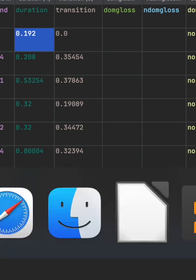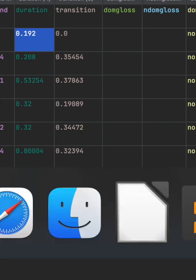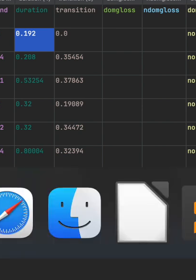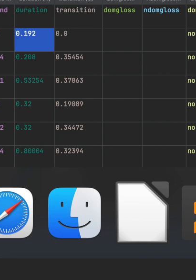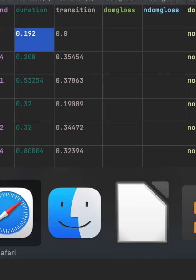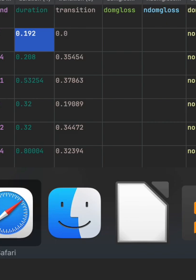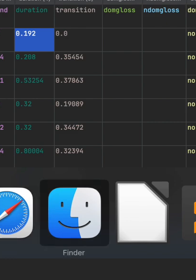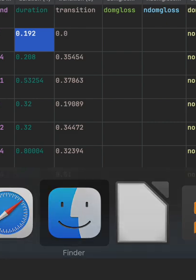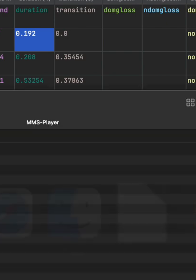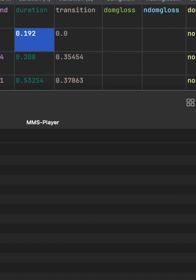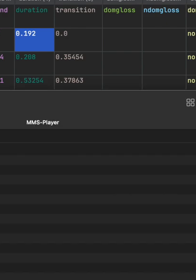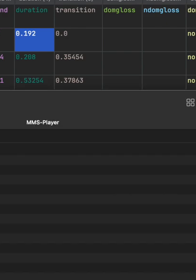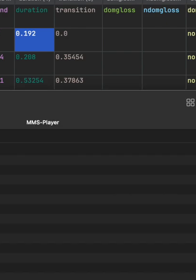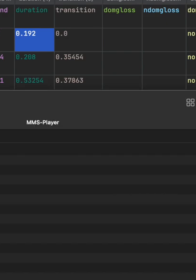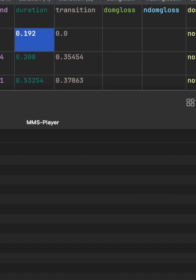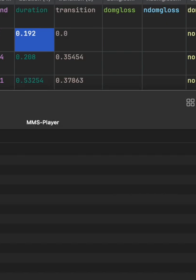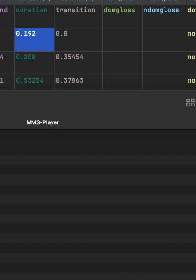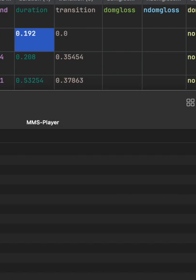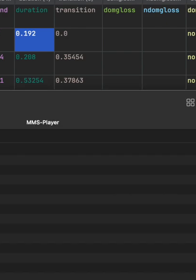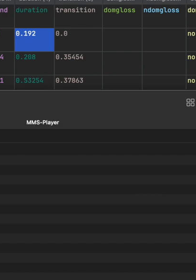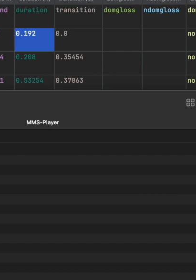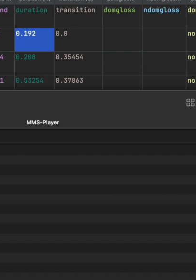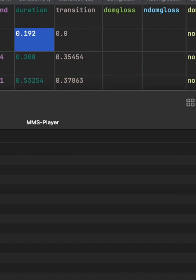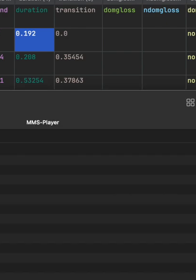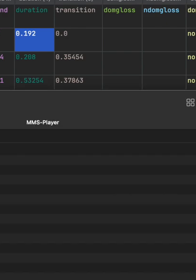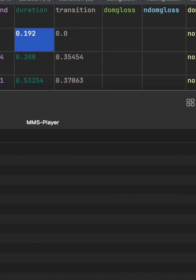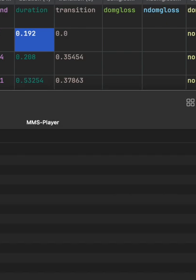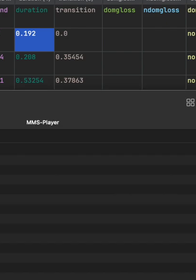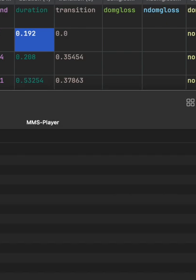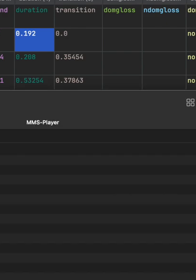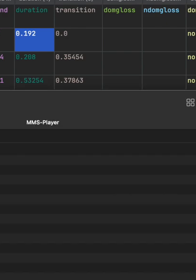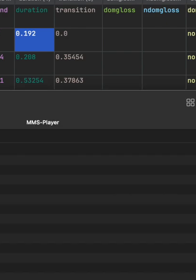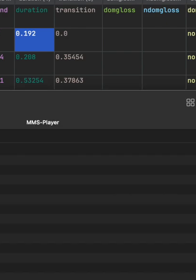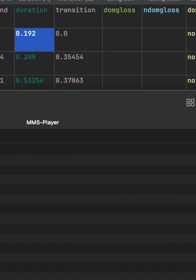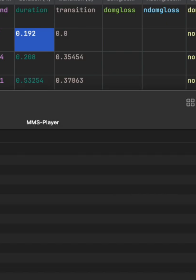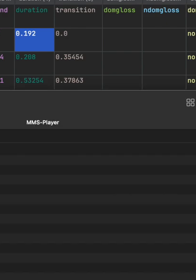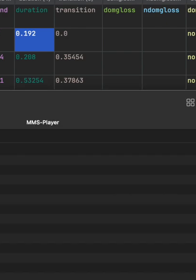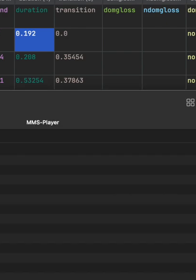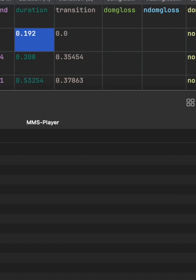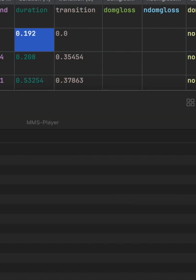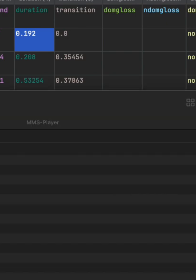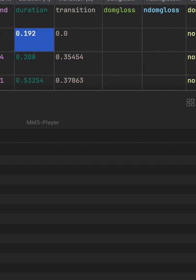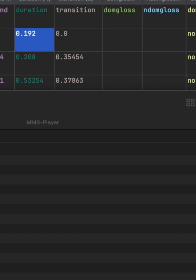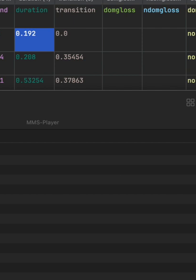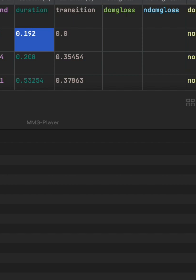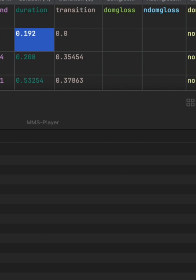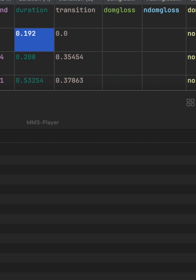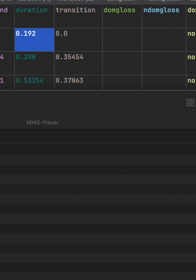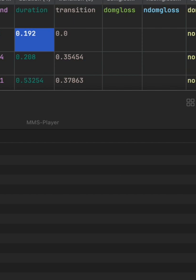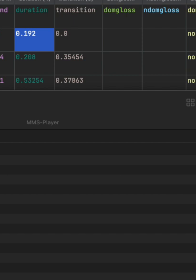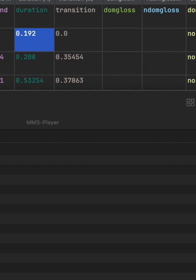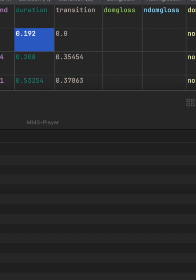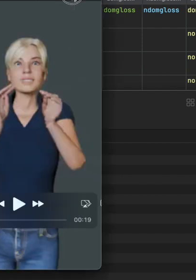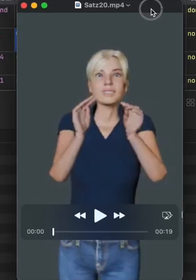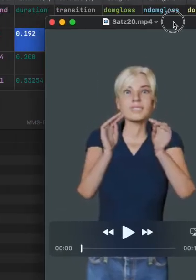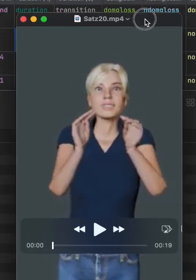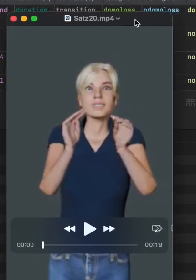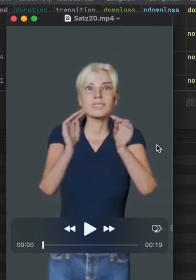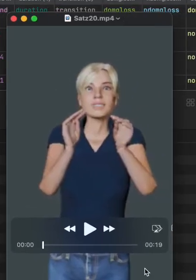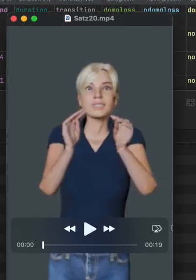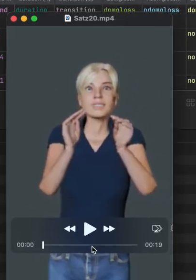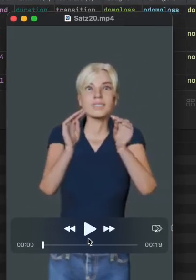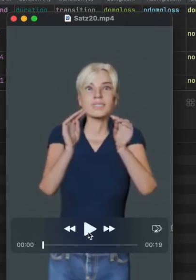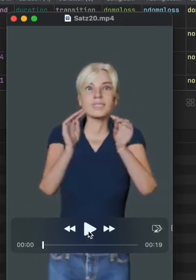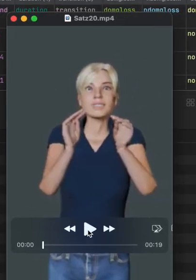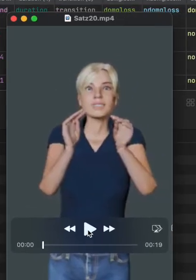1,536 frames, and if I go to my file system, this is the file just generated. I open it, you